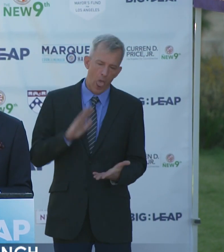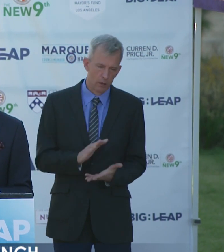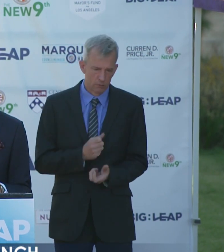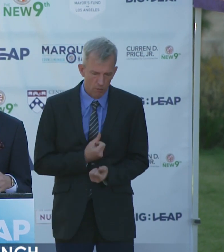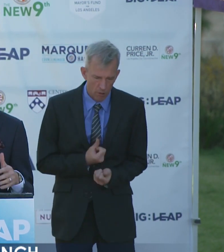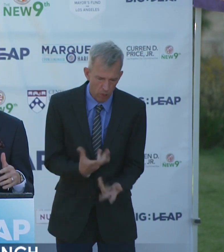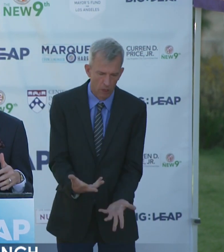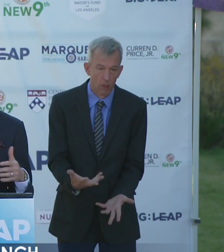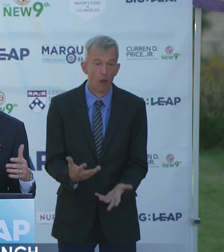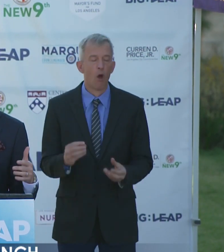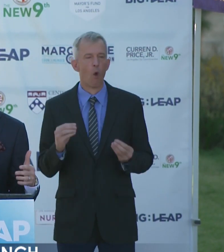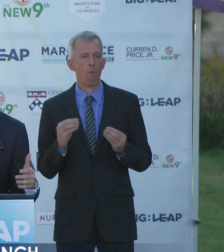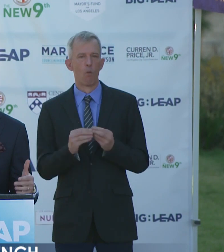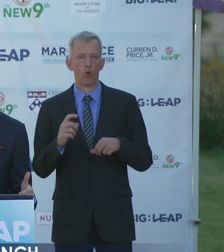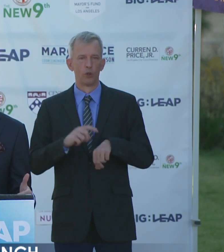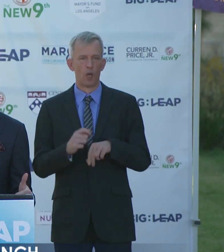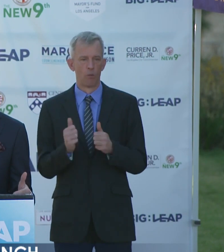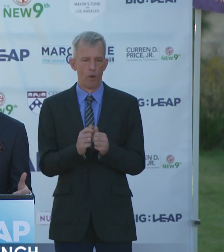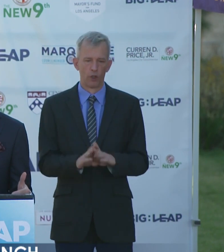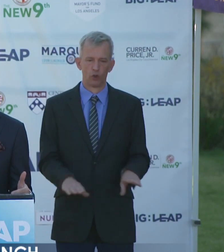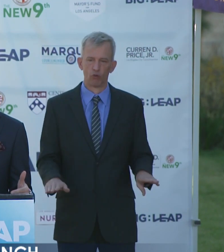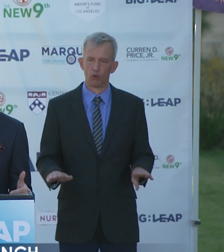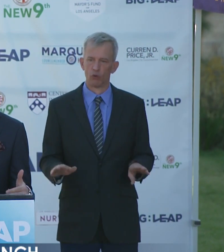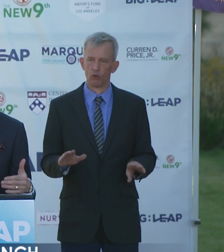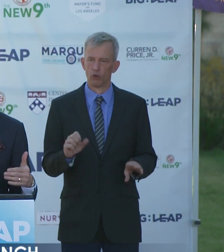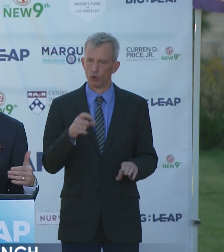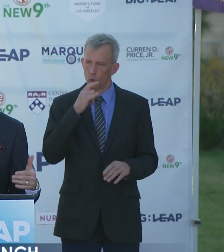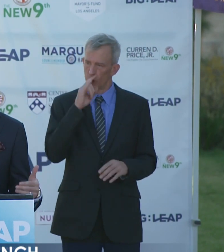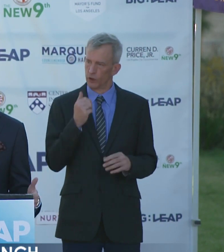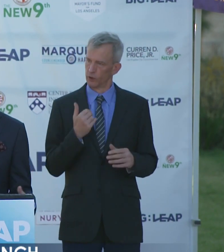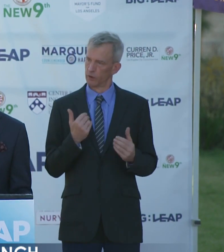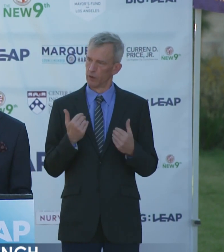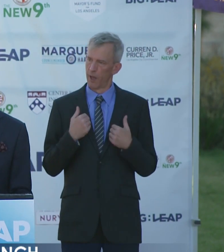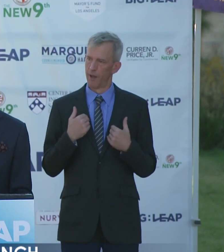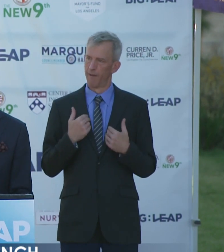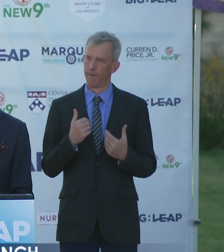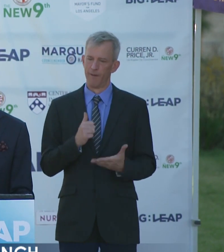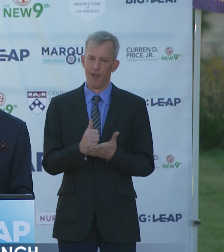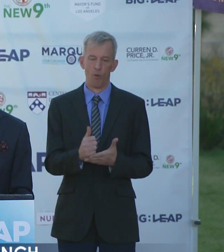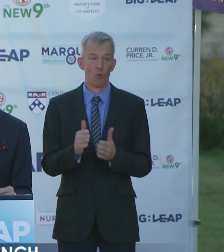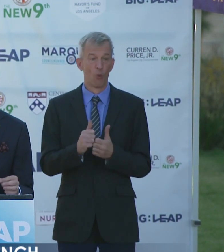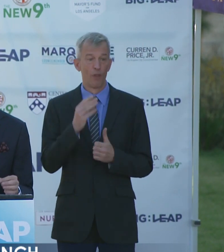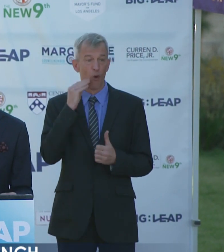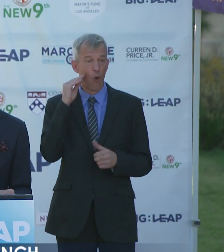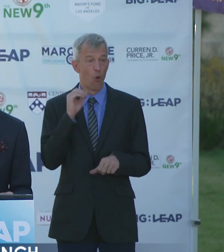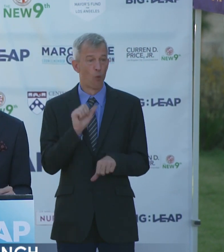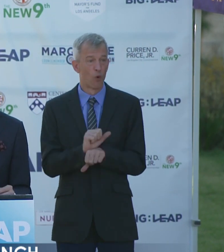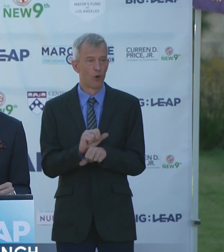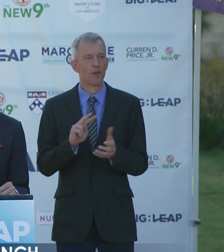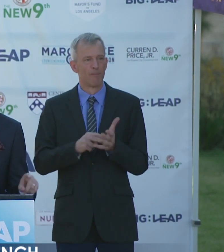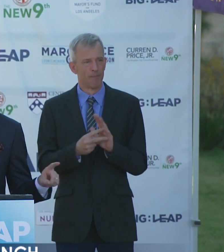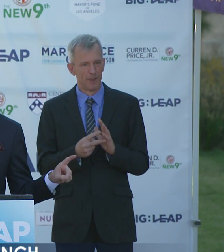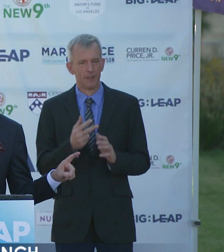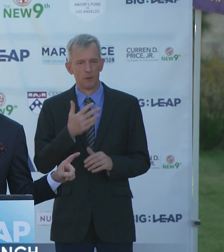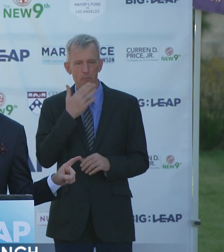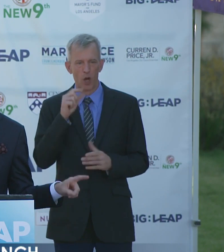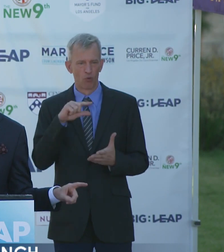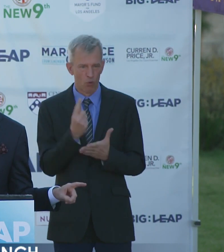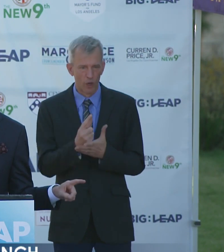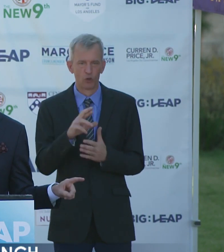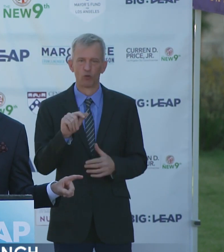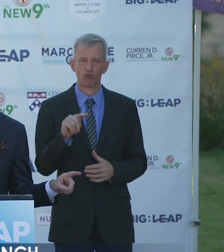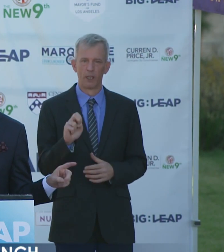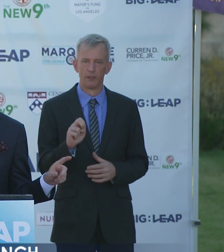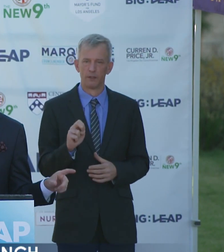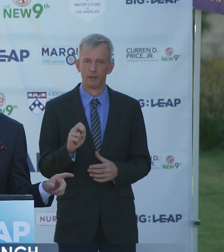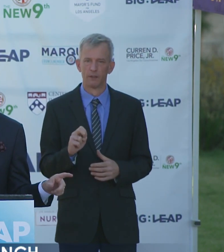kids, which meant those kids got help with things like homework and are going to have better graduation rates. They landed full-time employment because they could